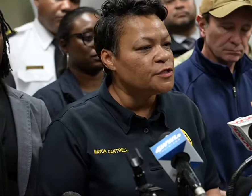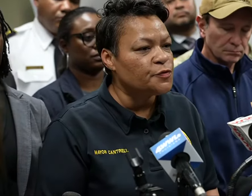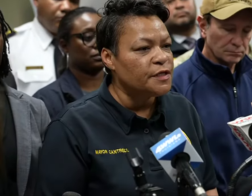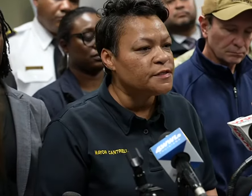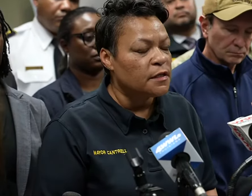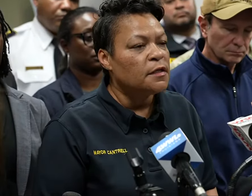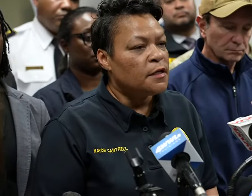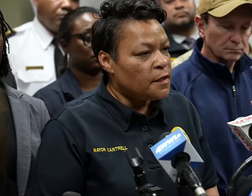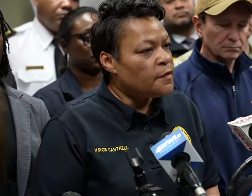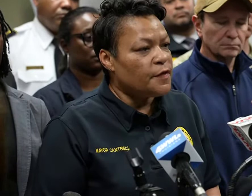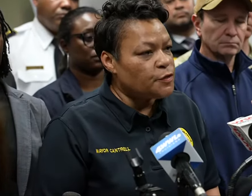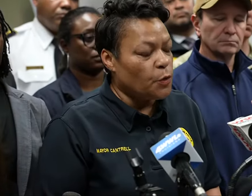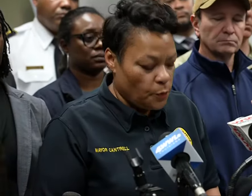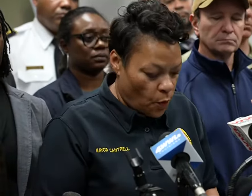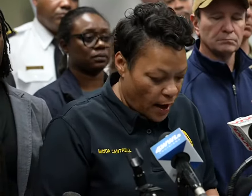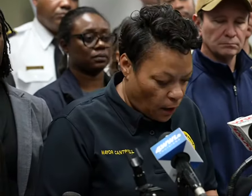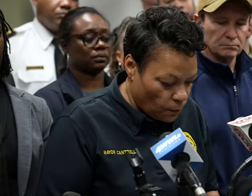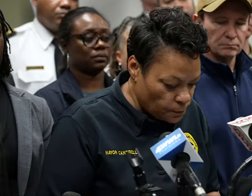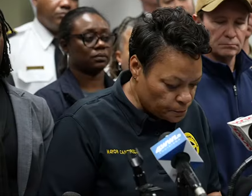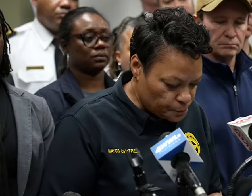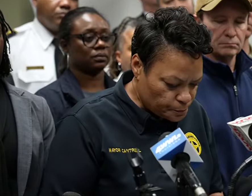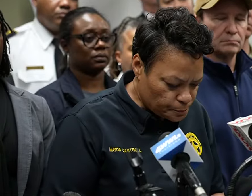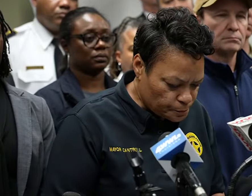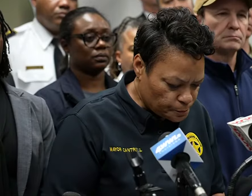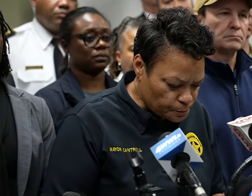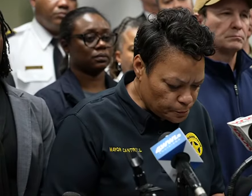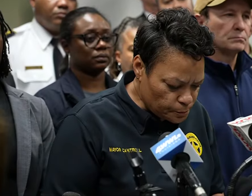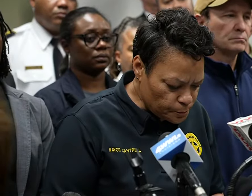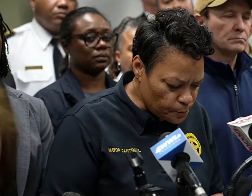their injuries, they're doing well.